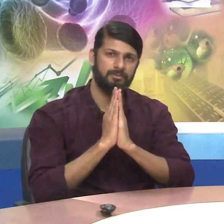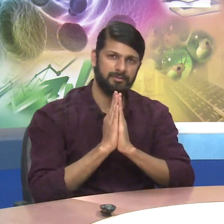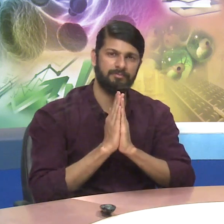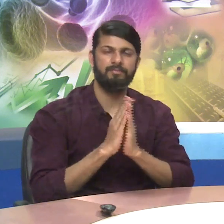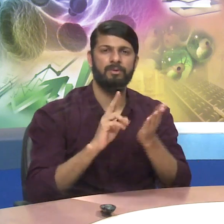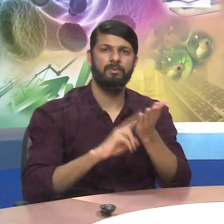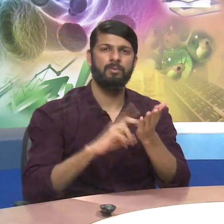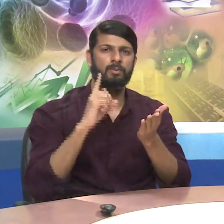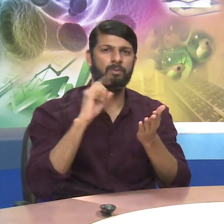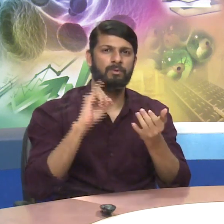Namaskar.